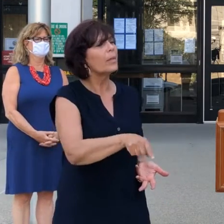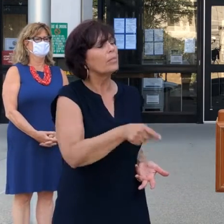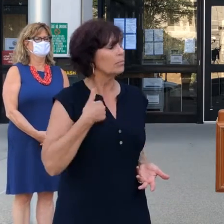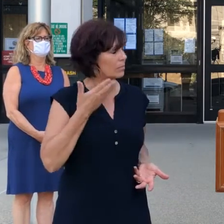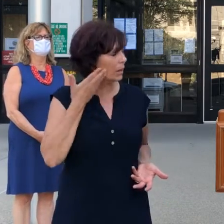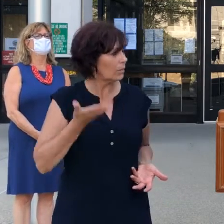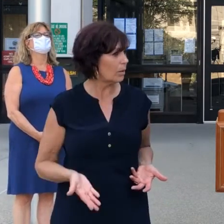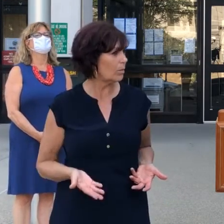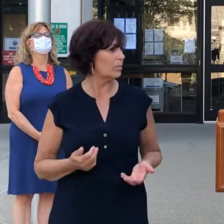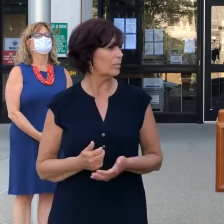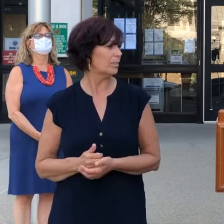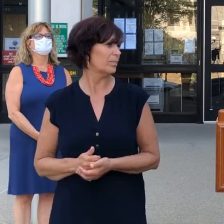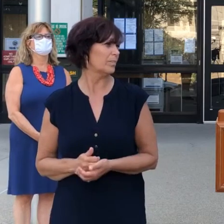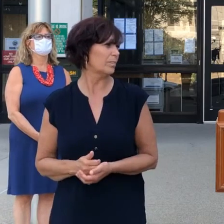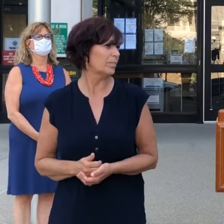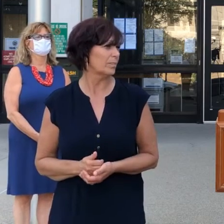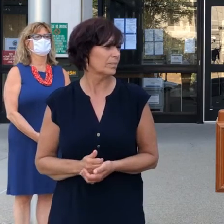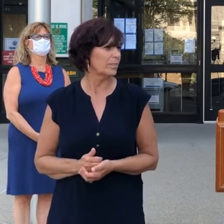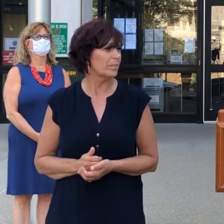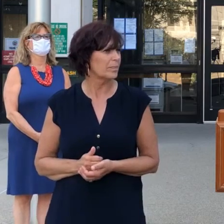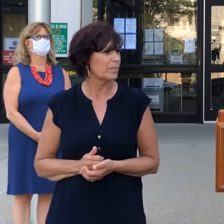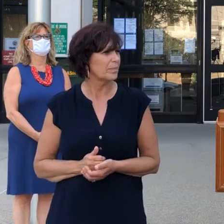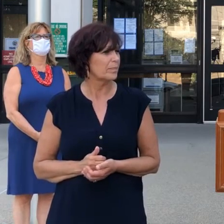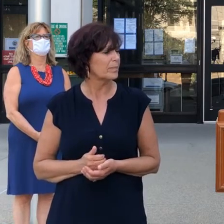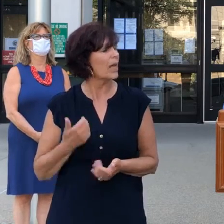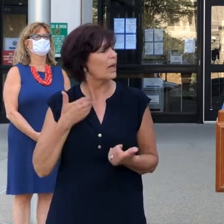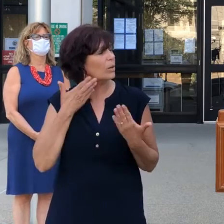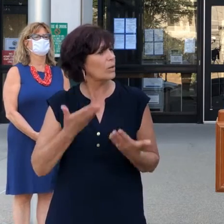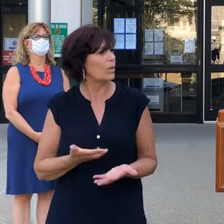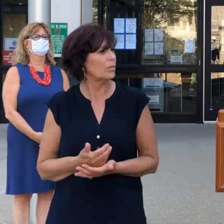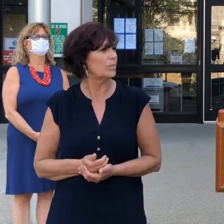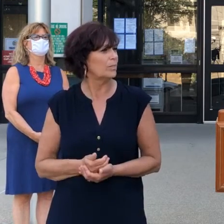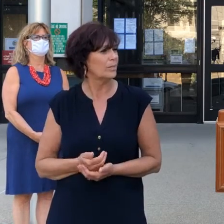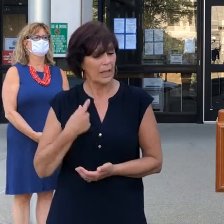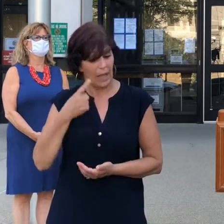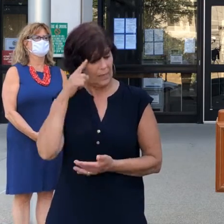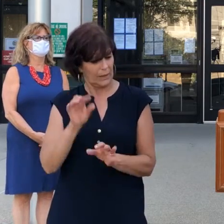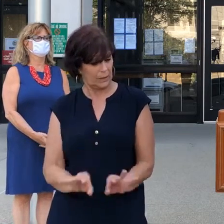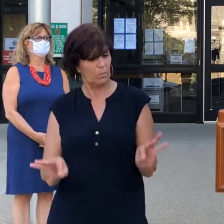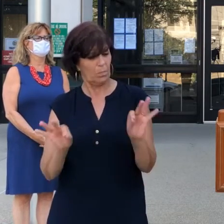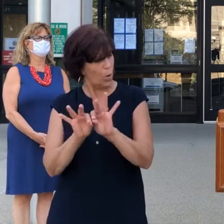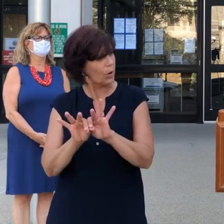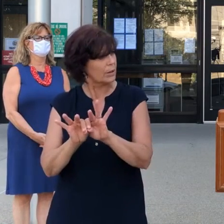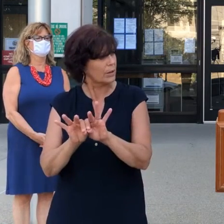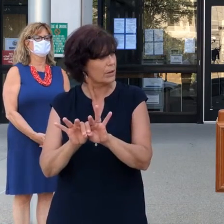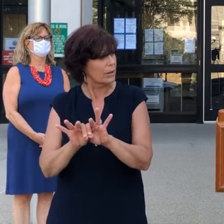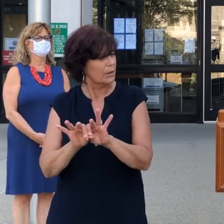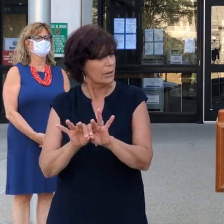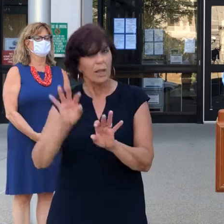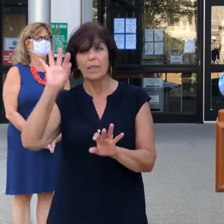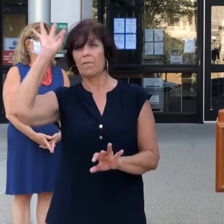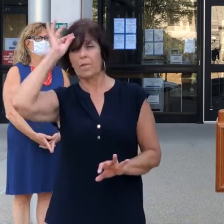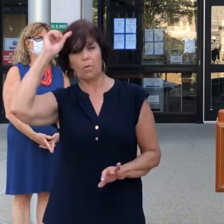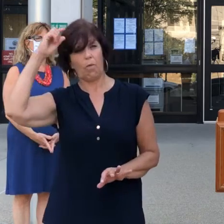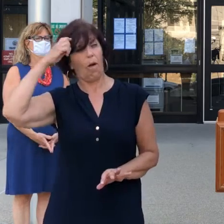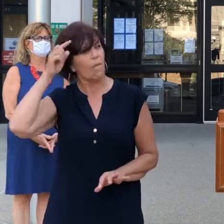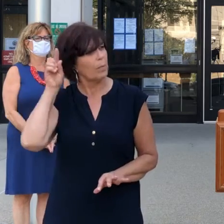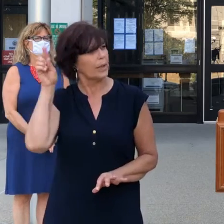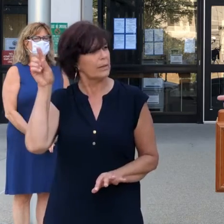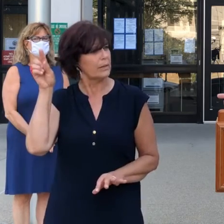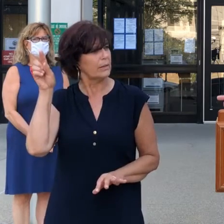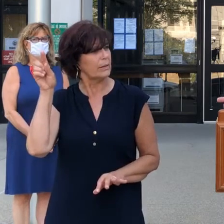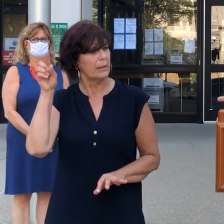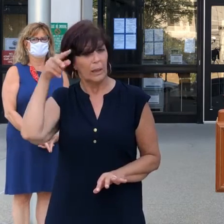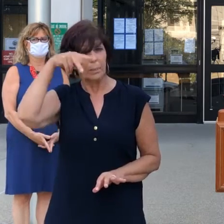the assumption that those individuals are still going to get paid payroll? I don't know that. I think it's important that the federal government, which is